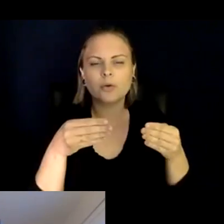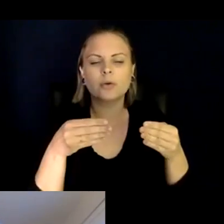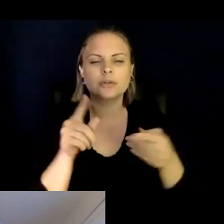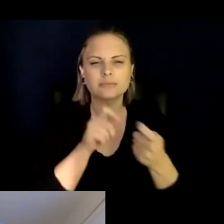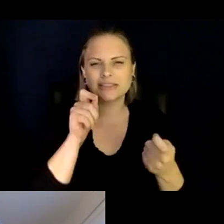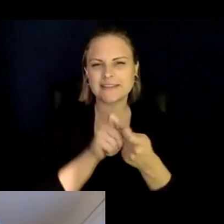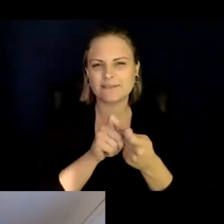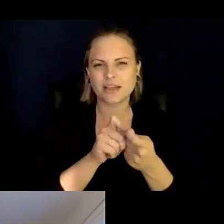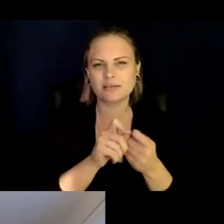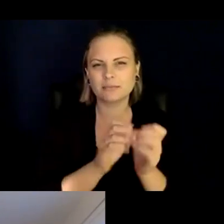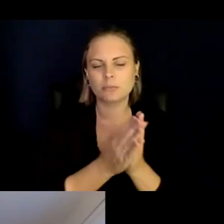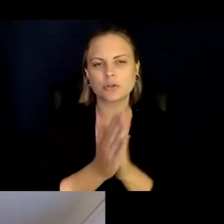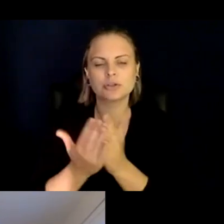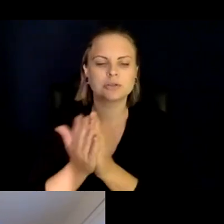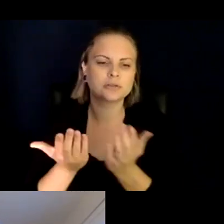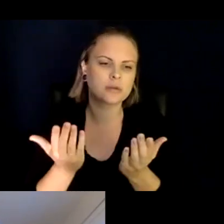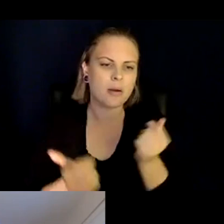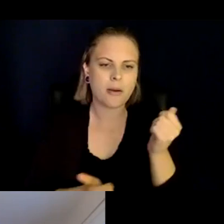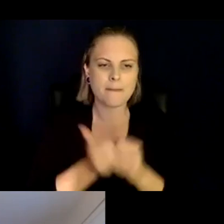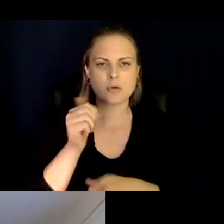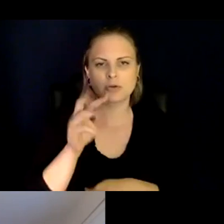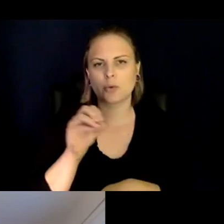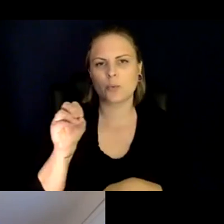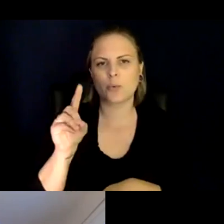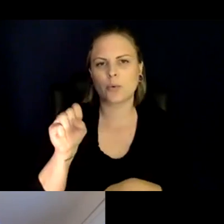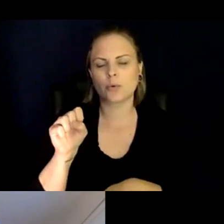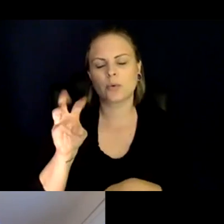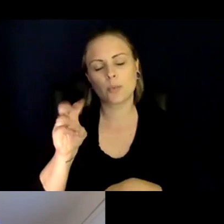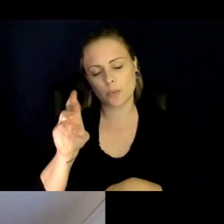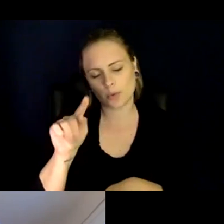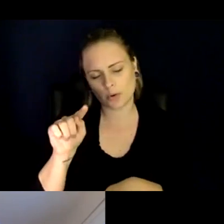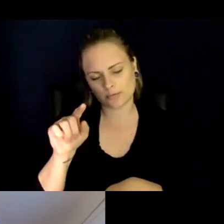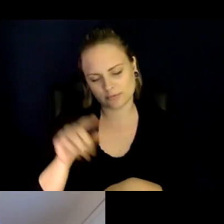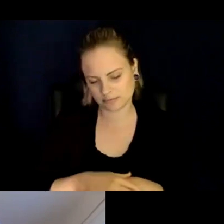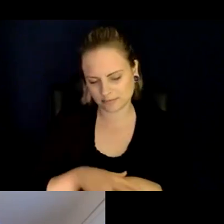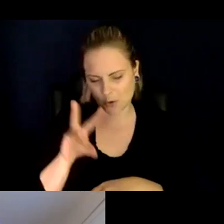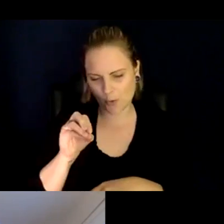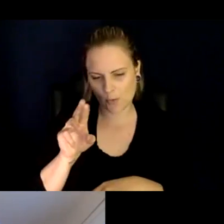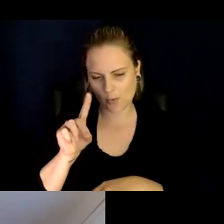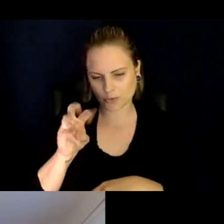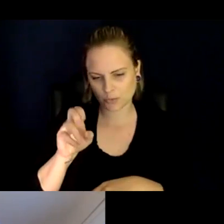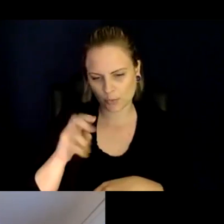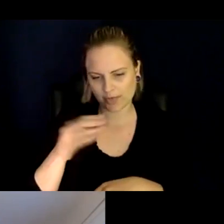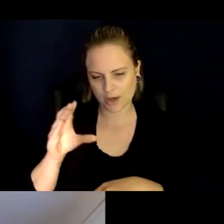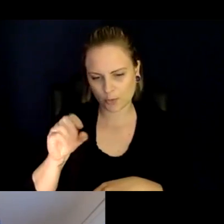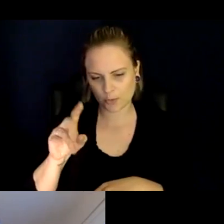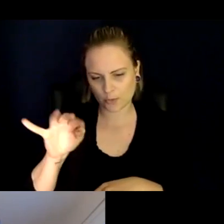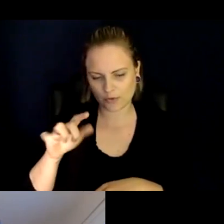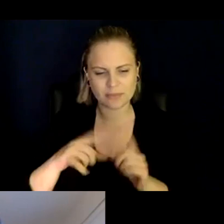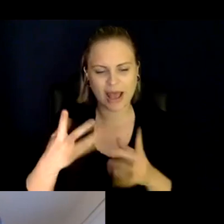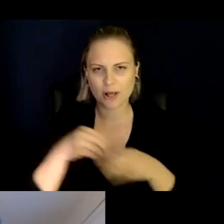works. Mostly of Wordsworth and Coleridge, but I also included Keats as well as the Brontes and